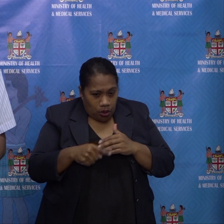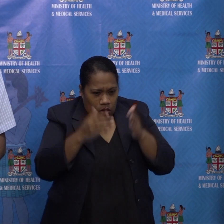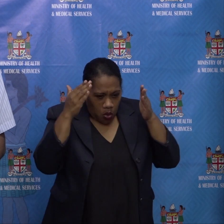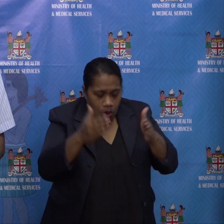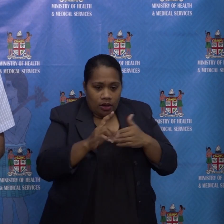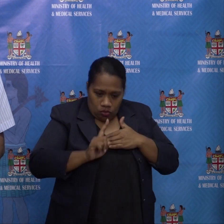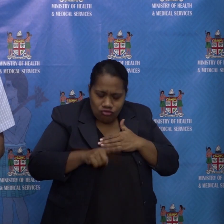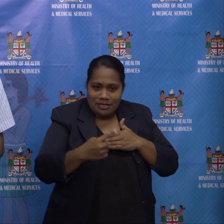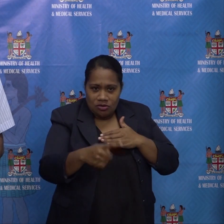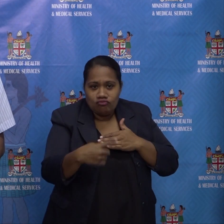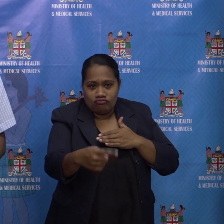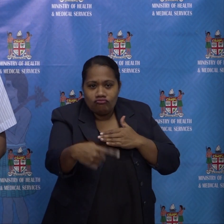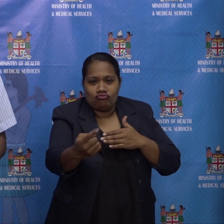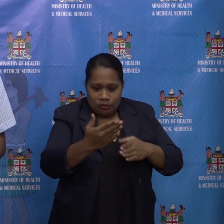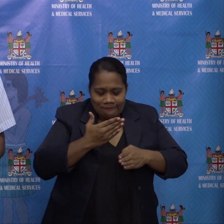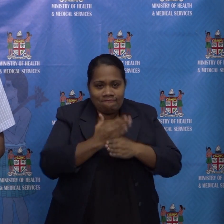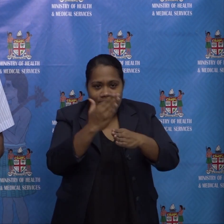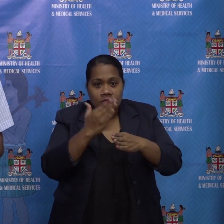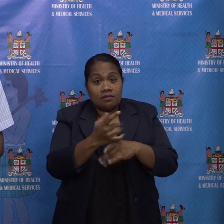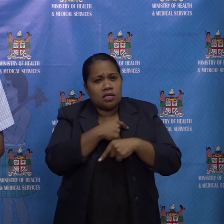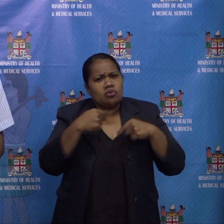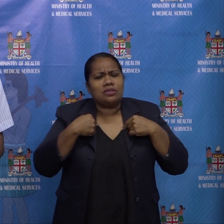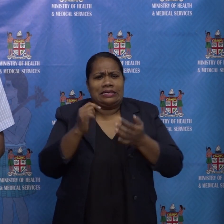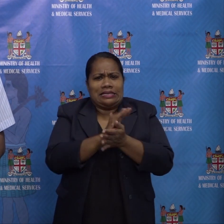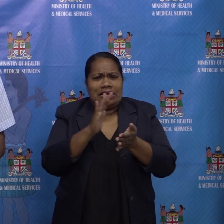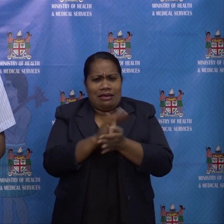and we are very happy with the coverage. There,